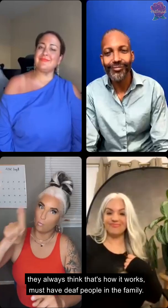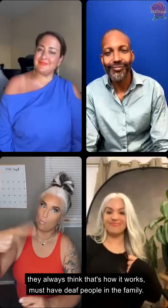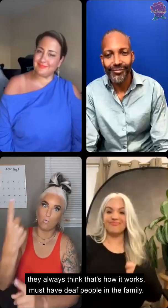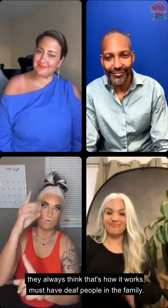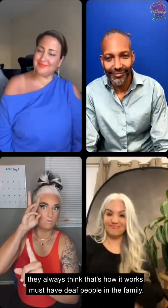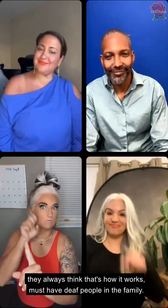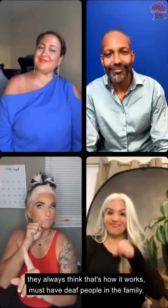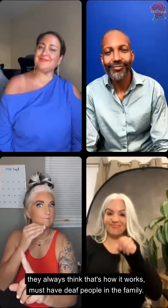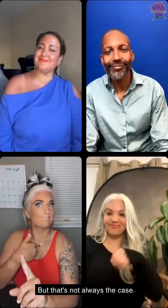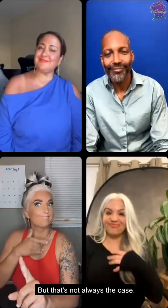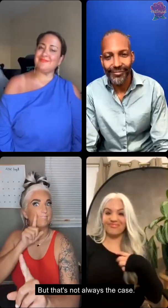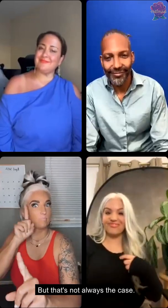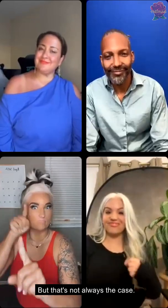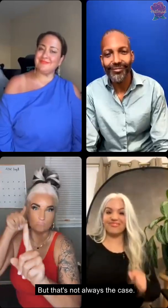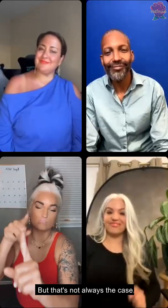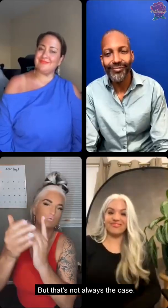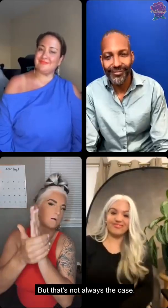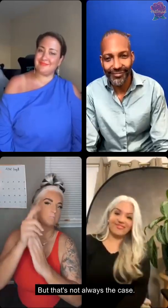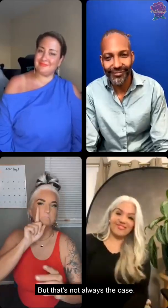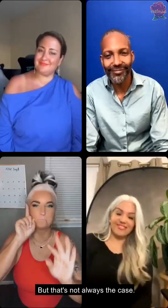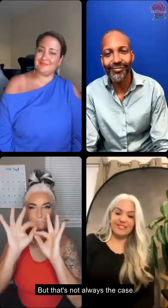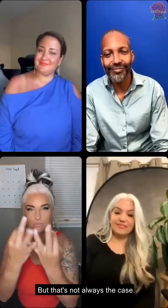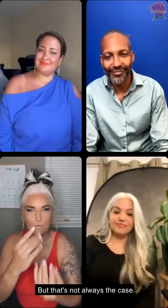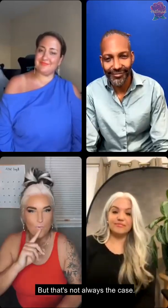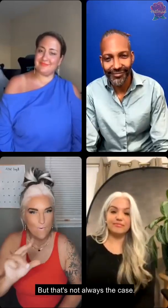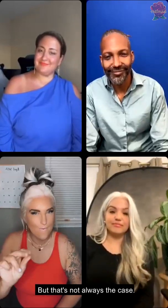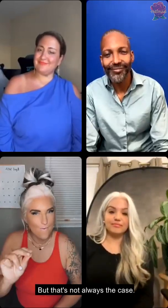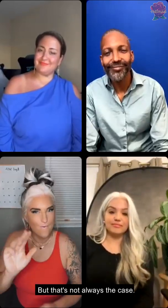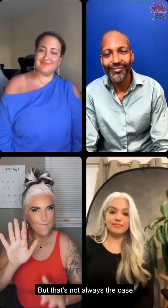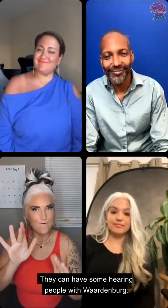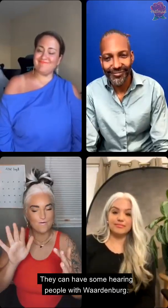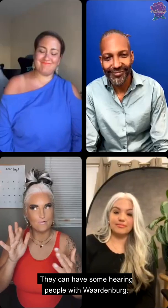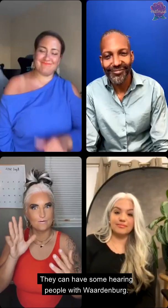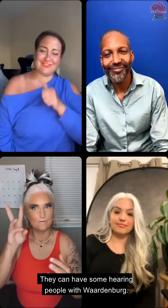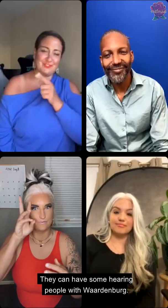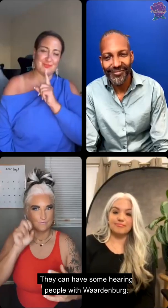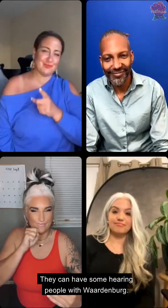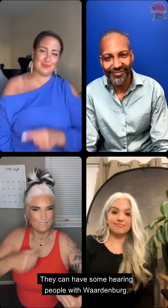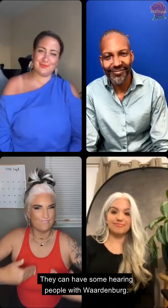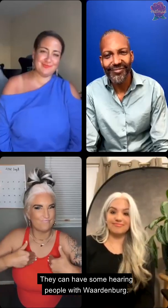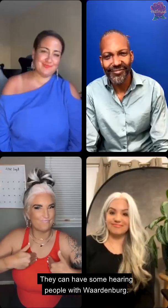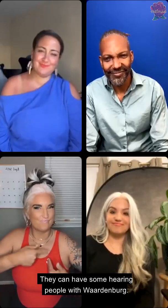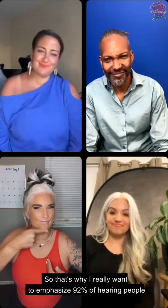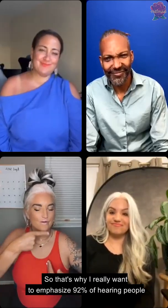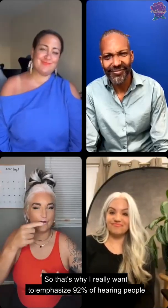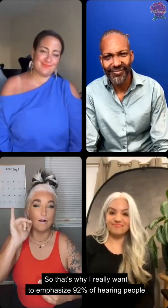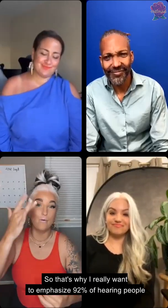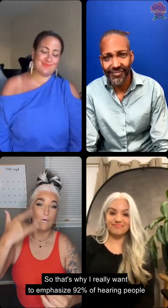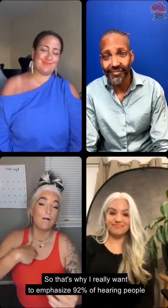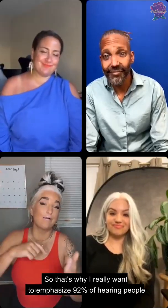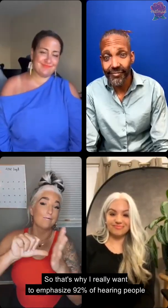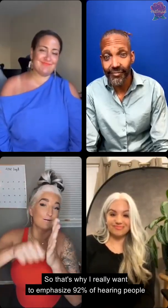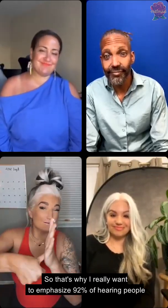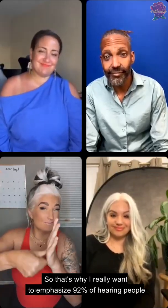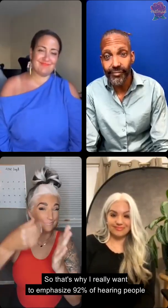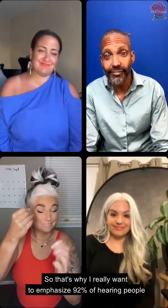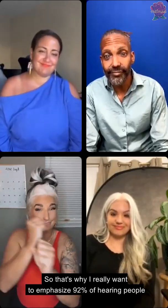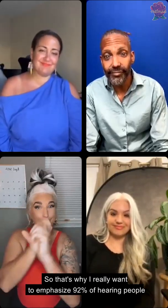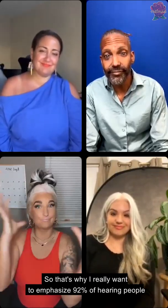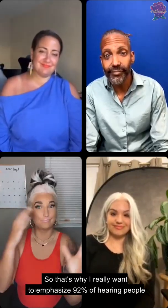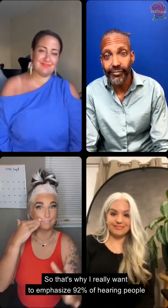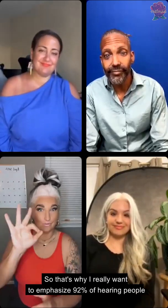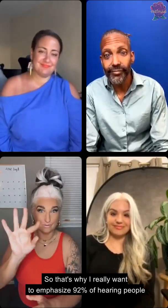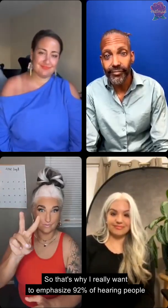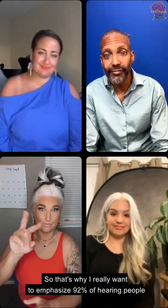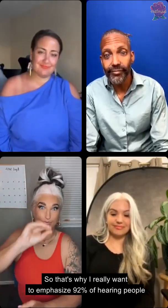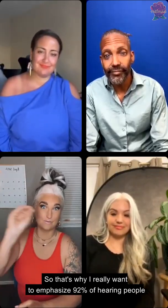that Wardenbergs must have deaf people in the family, but that's not always the case. They can have some hearing people with Wardenberg. So that's why